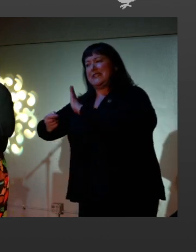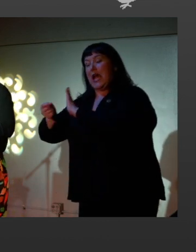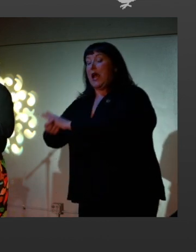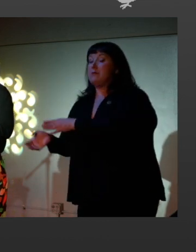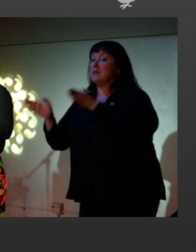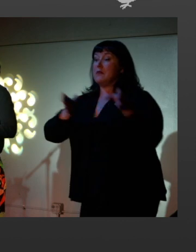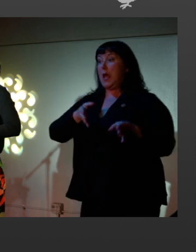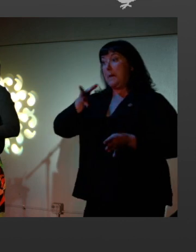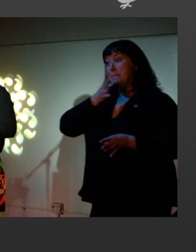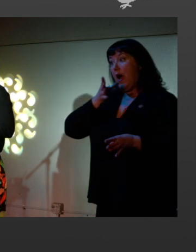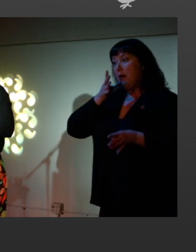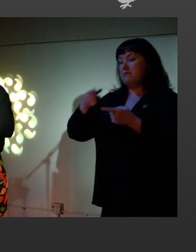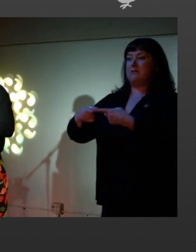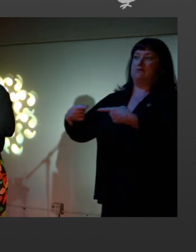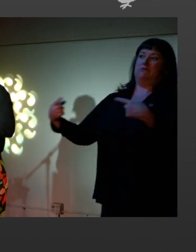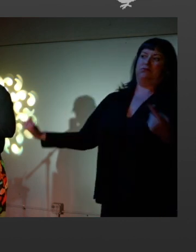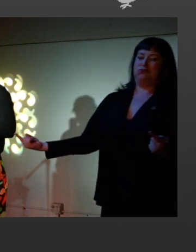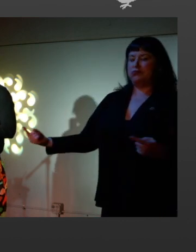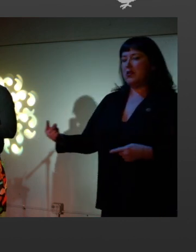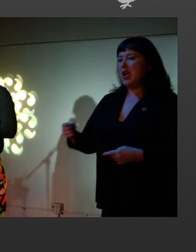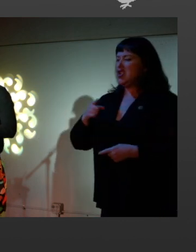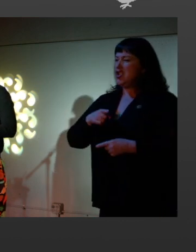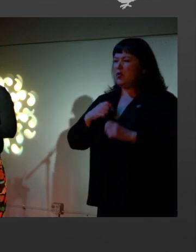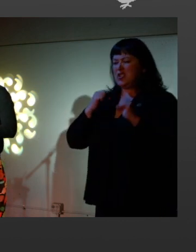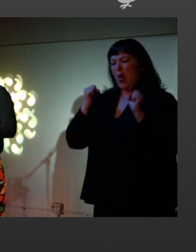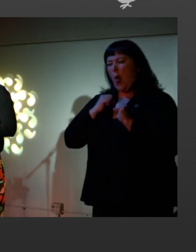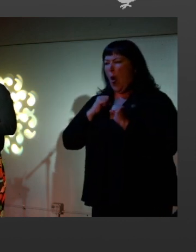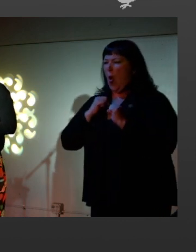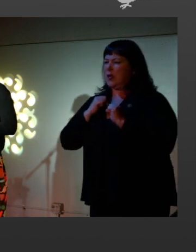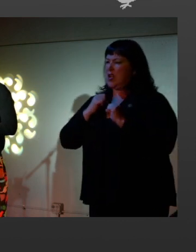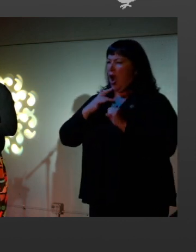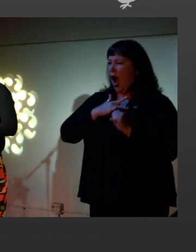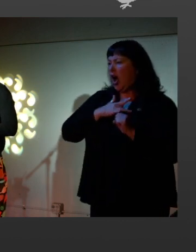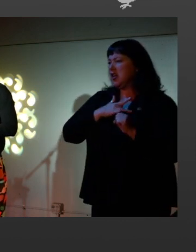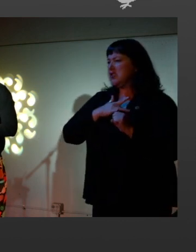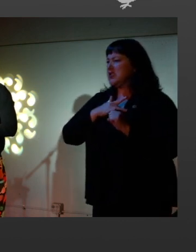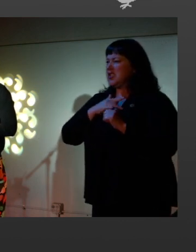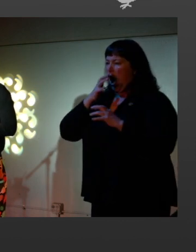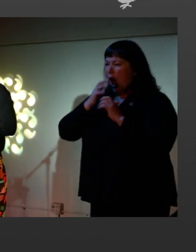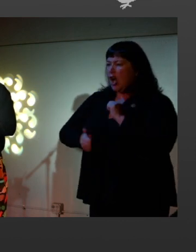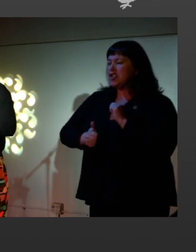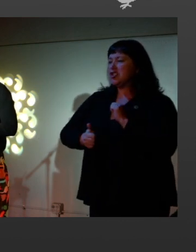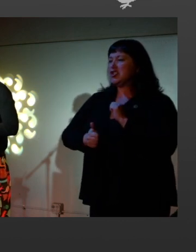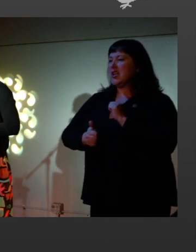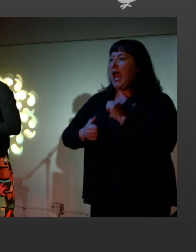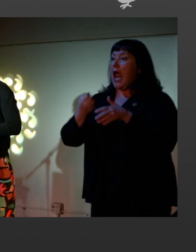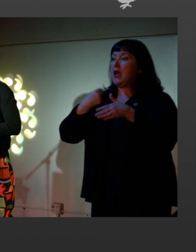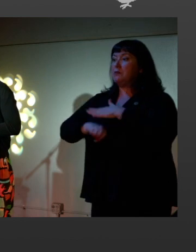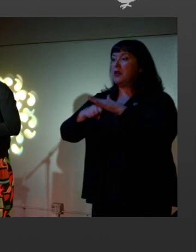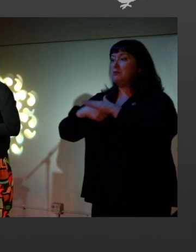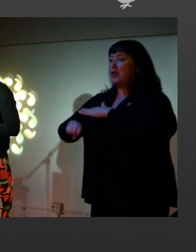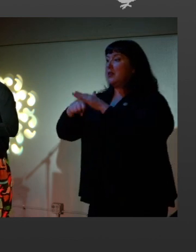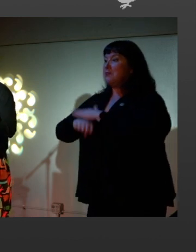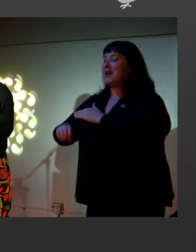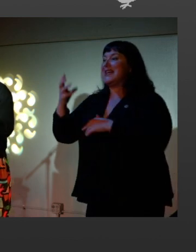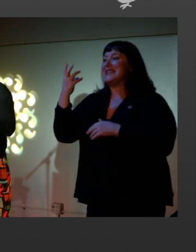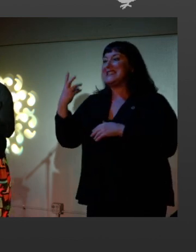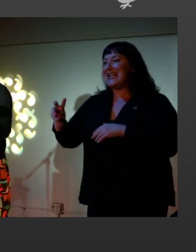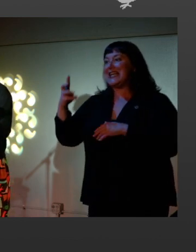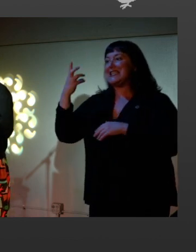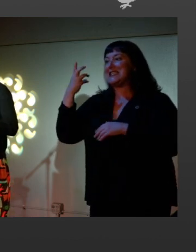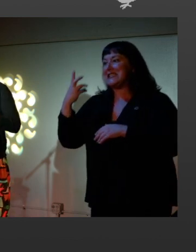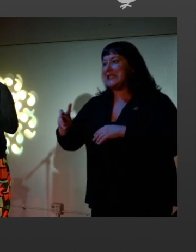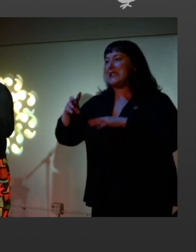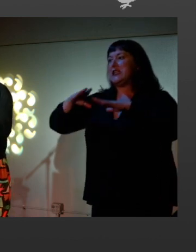mother, Maria, was just the opposite. She was cold and harsh, and she had given birth to 16 of Maximilian's children, so